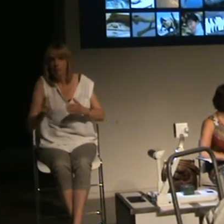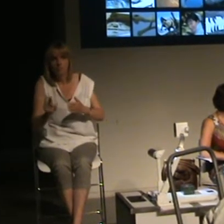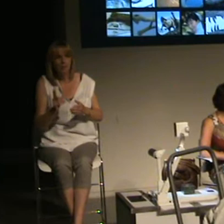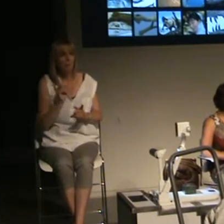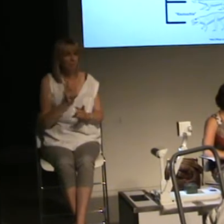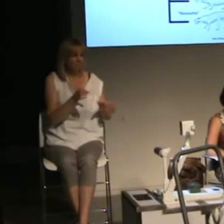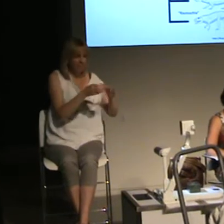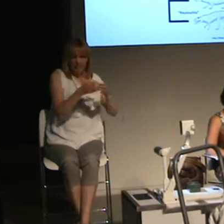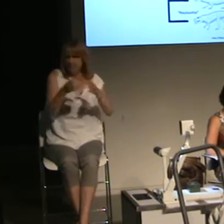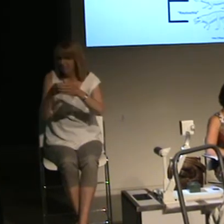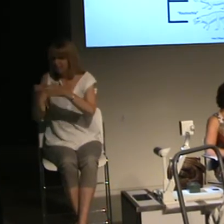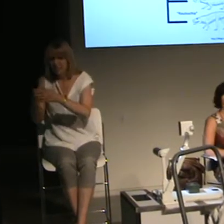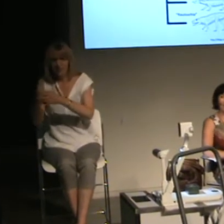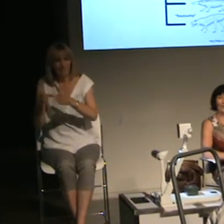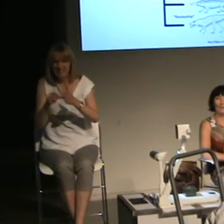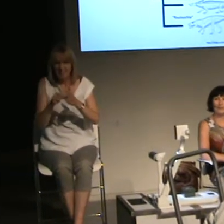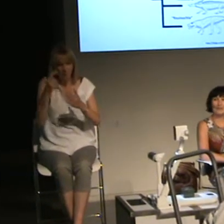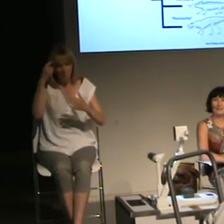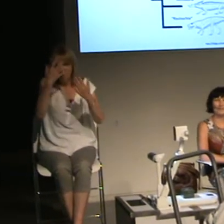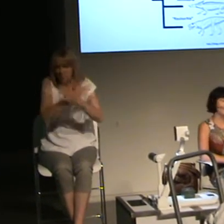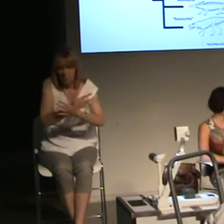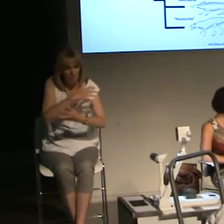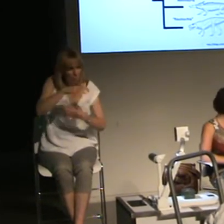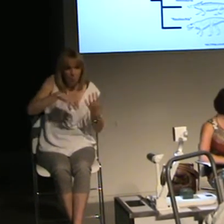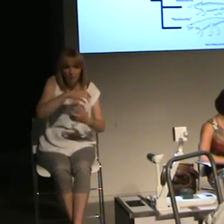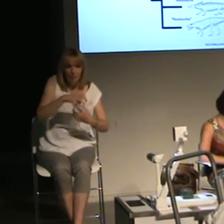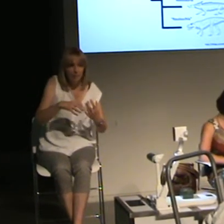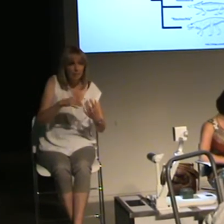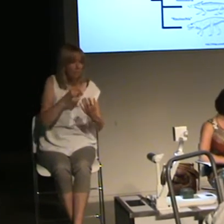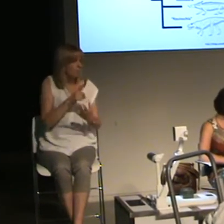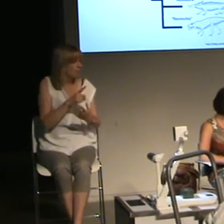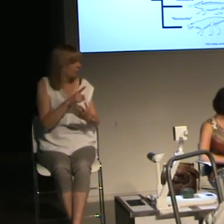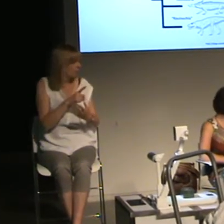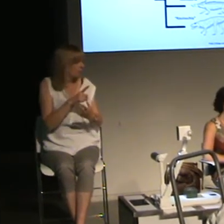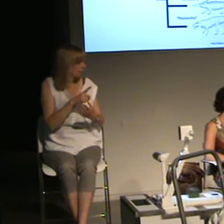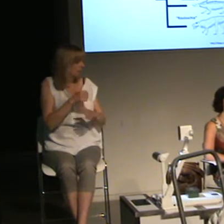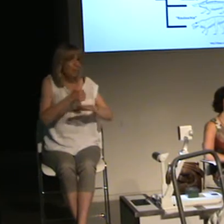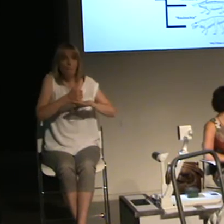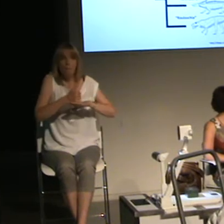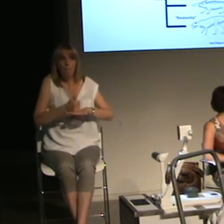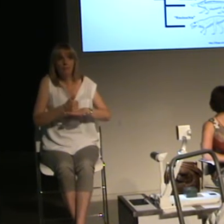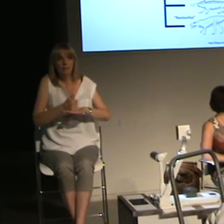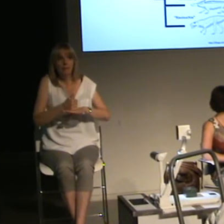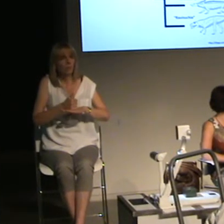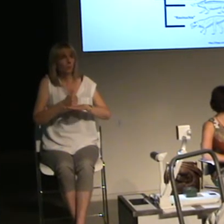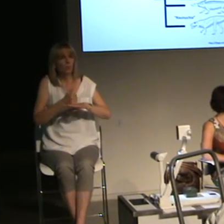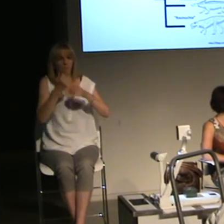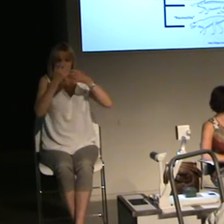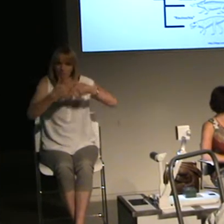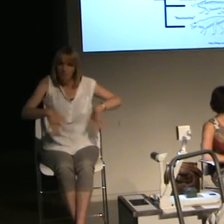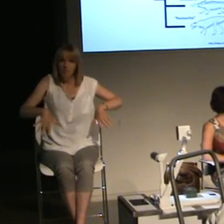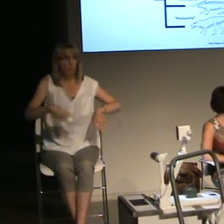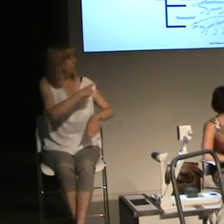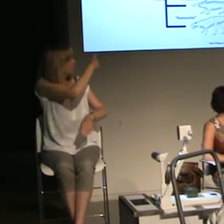isn't it, Lorna? But we can see here it's always complicated. A basic sort of family tree, what you're talking about there. Tell us a little bit about